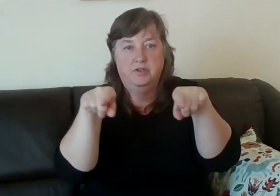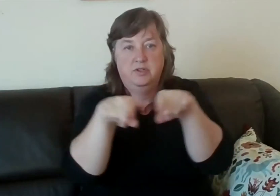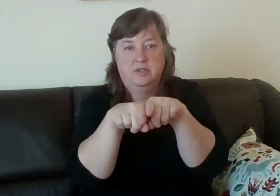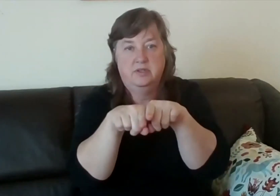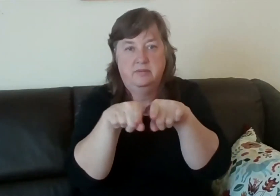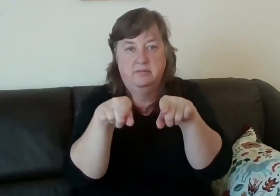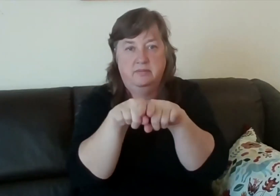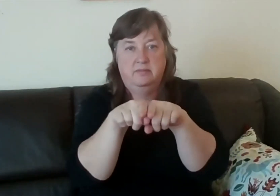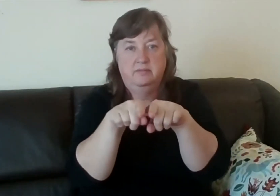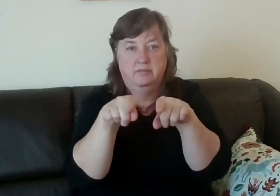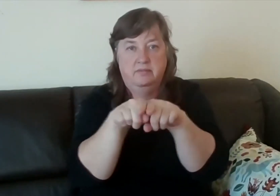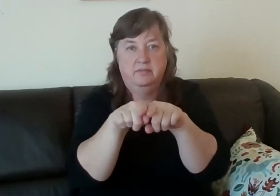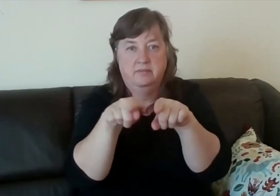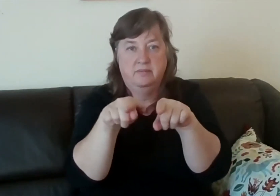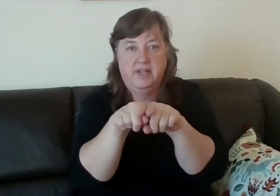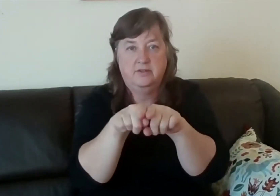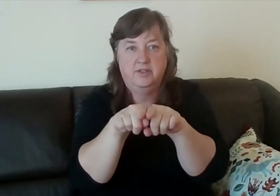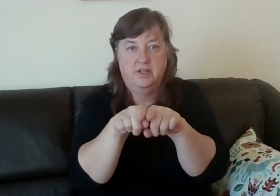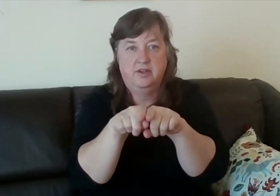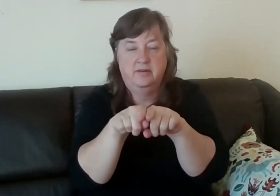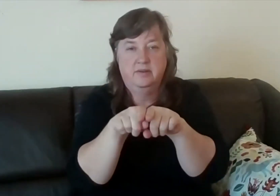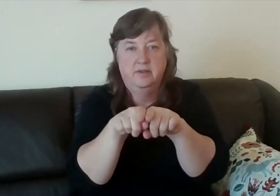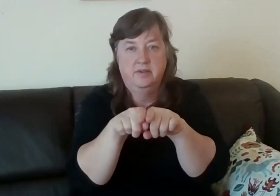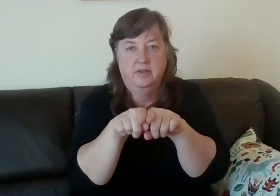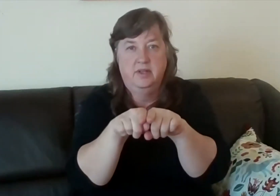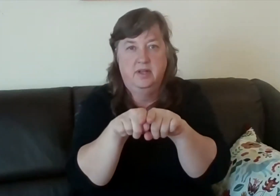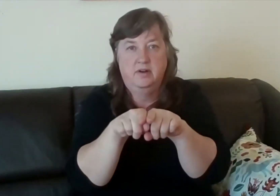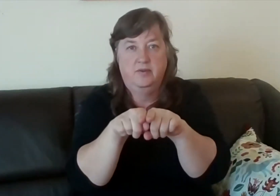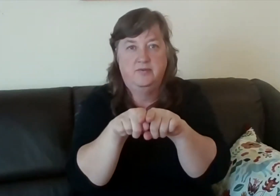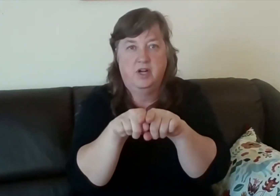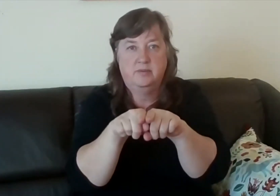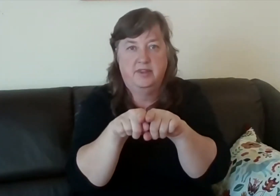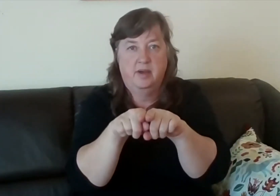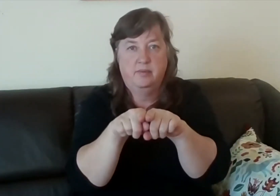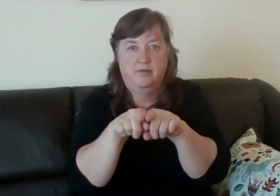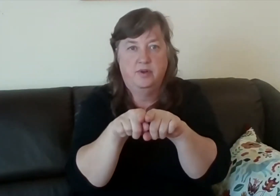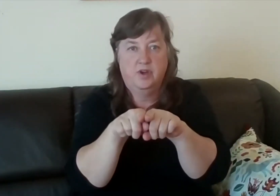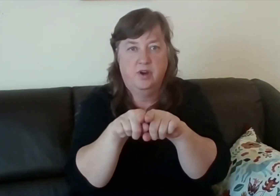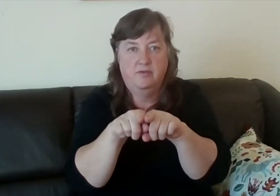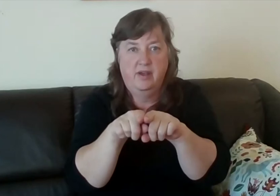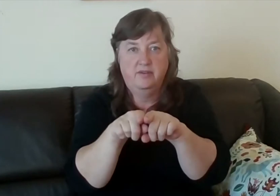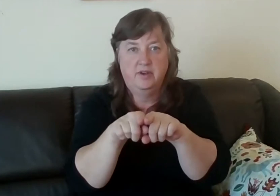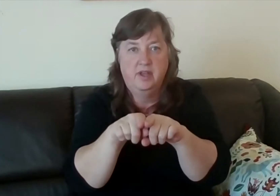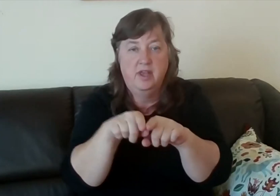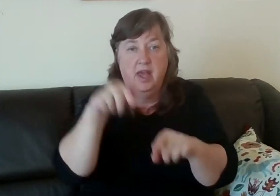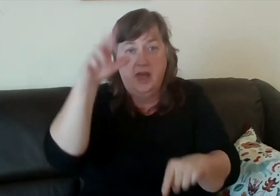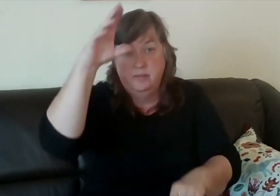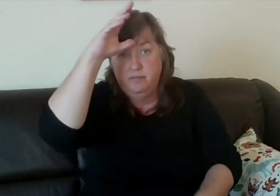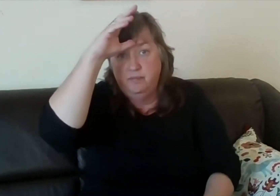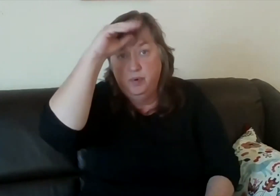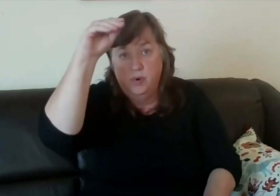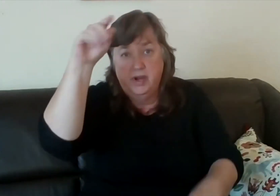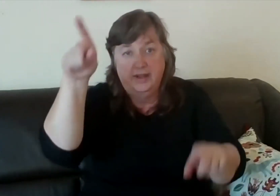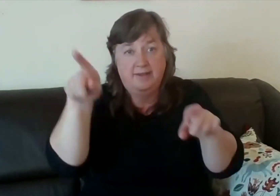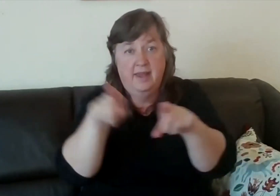pointers next to each other. I don't know if we've talked about that before. Sorry if we haven't. And boy, same.